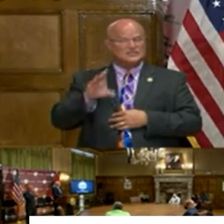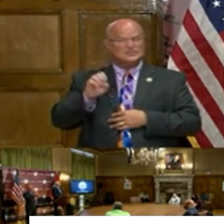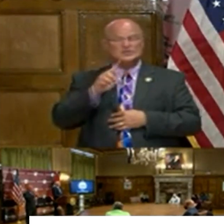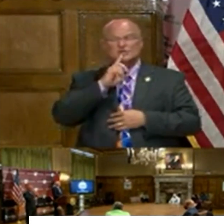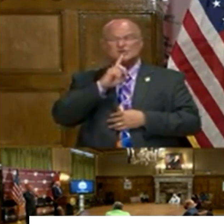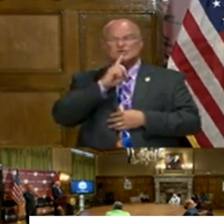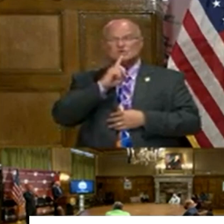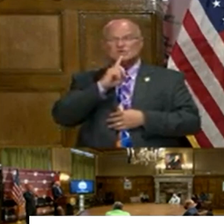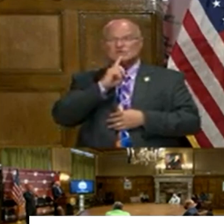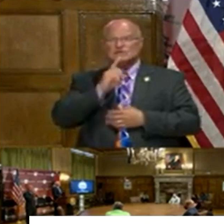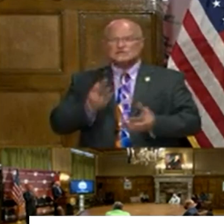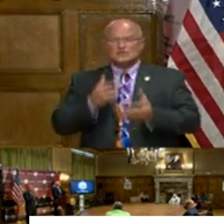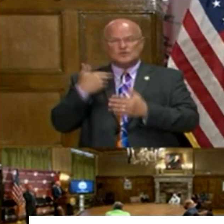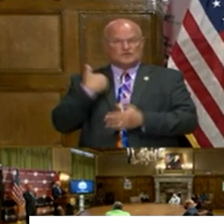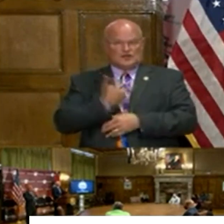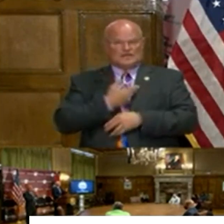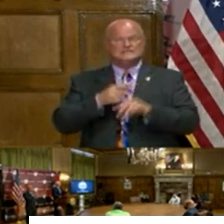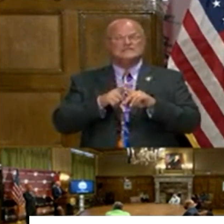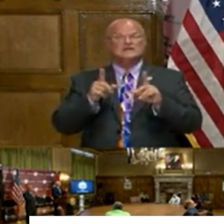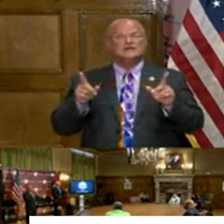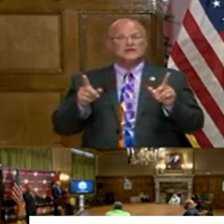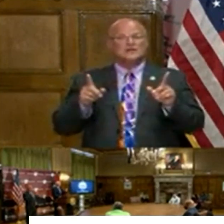real admonition to us. But